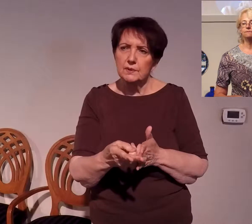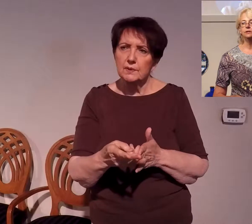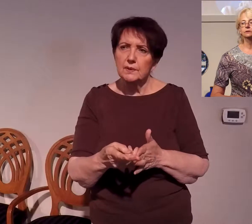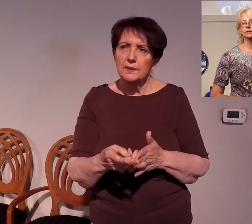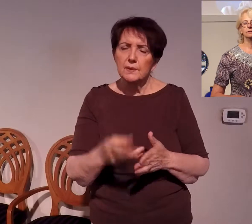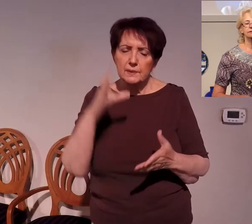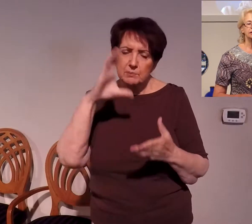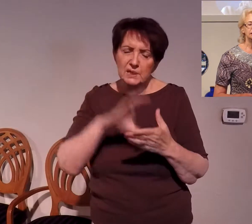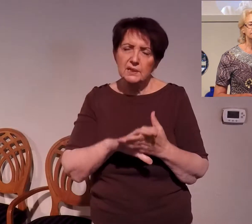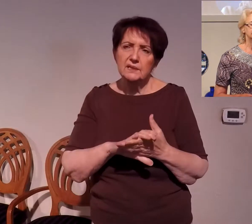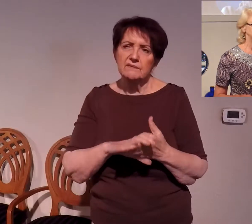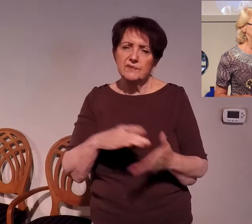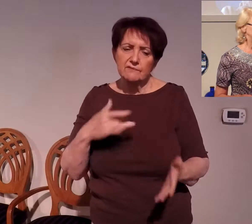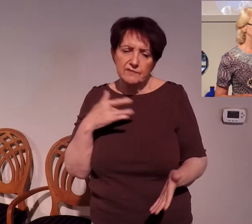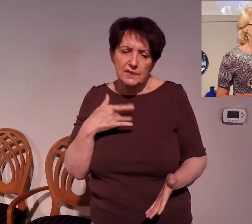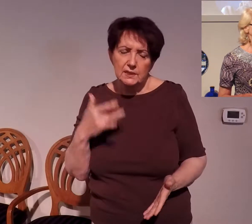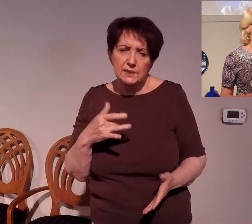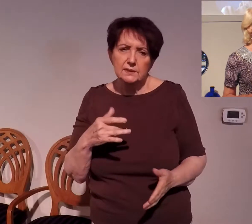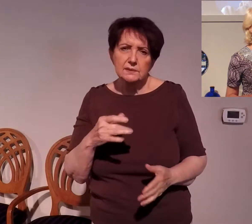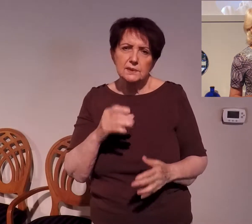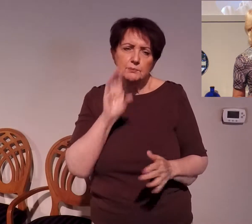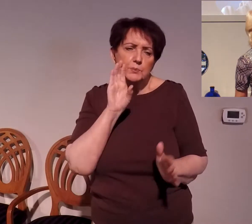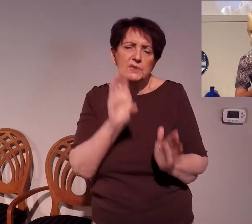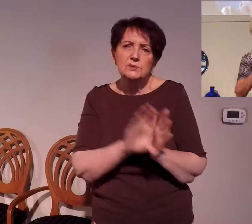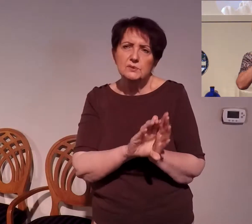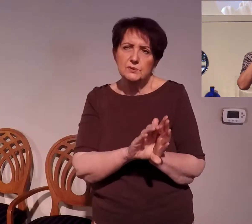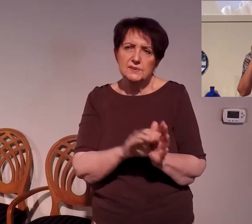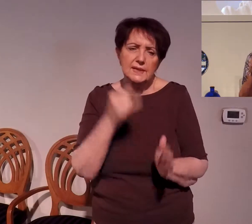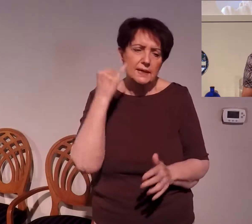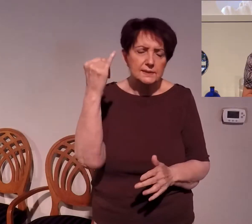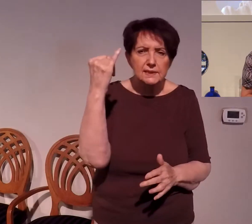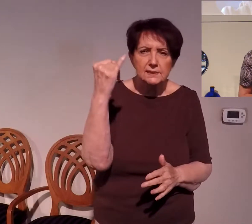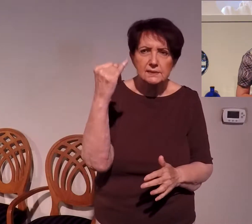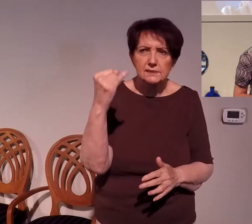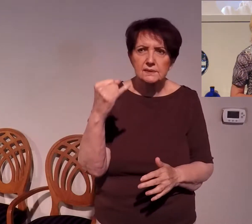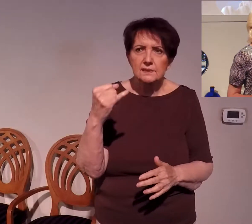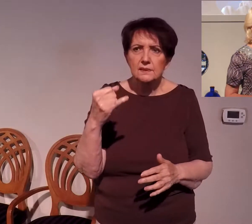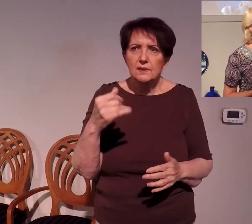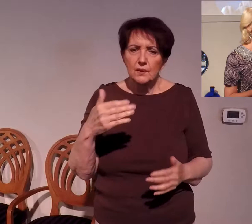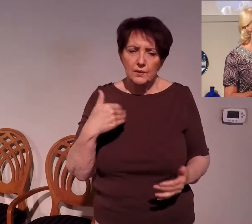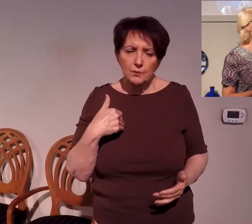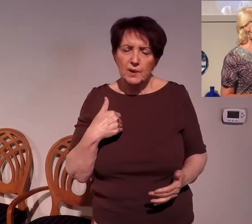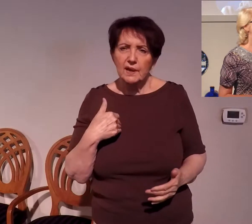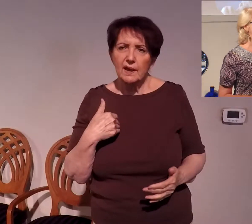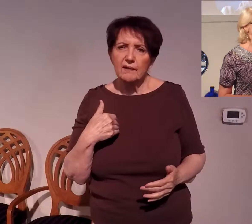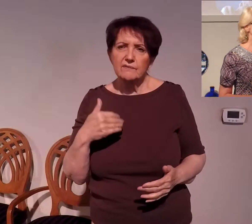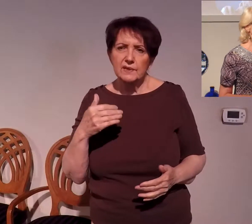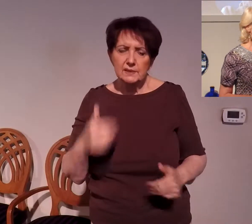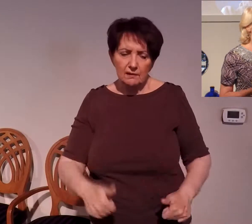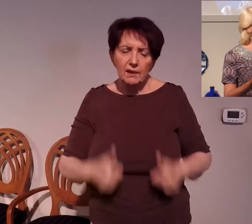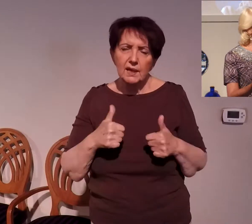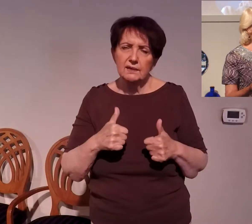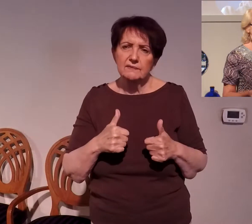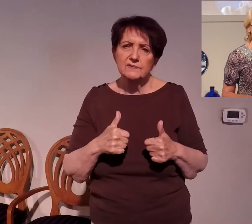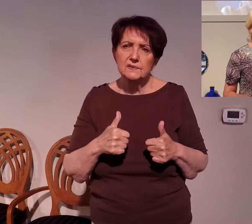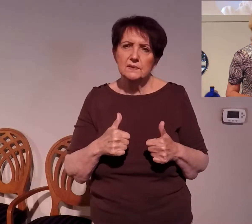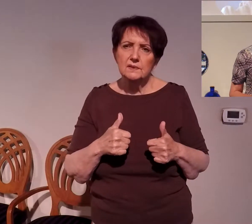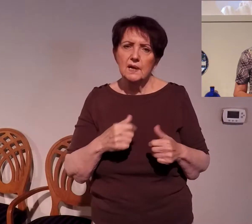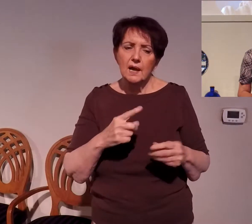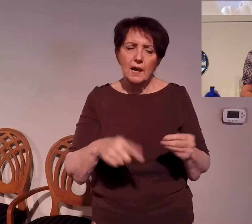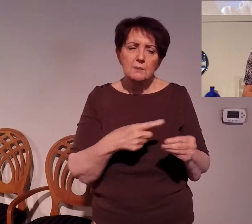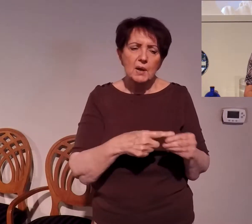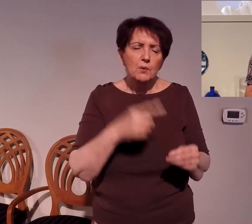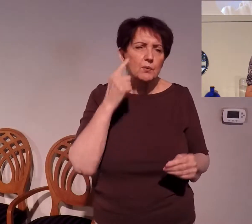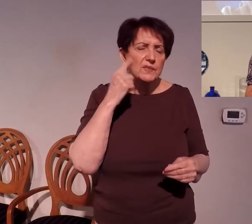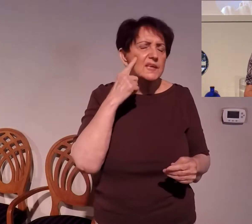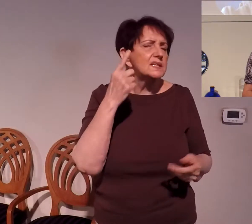the feeling, the images, and the ideas that we carry in our lives about what we think is